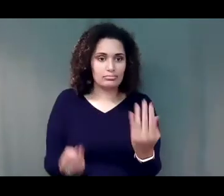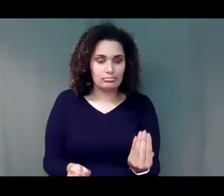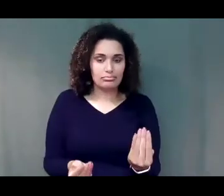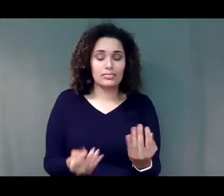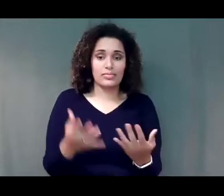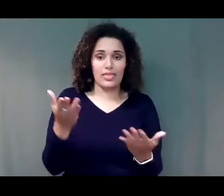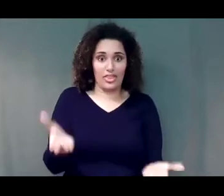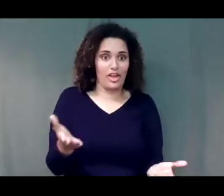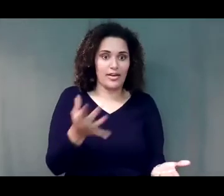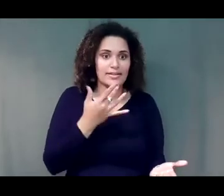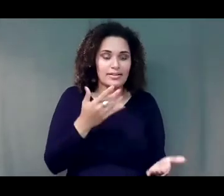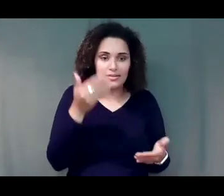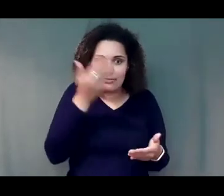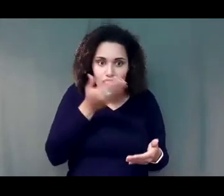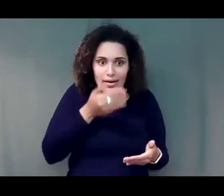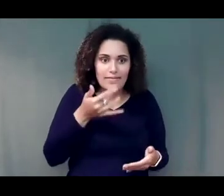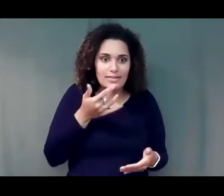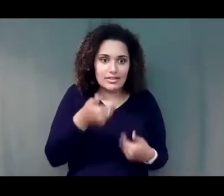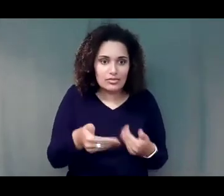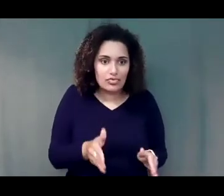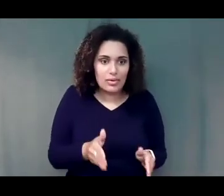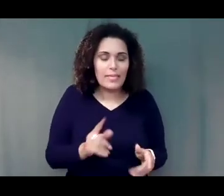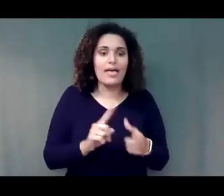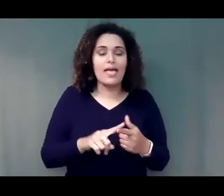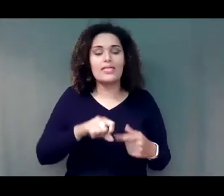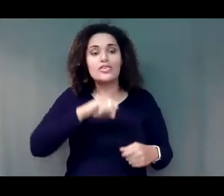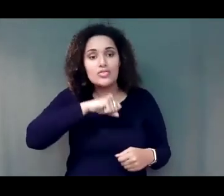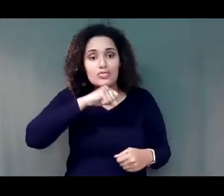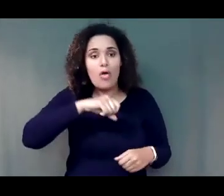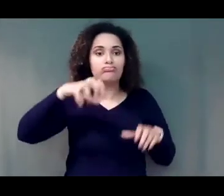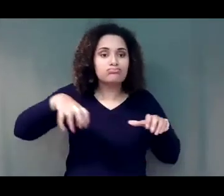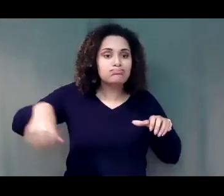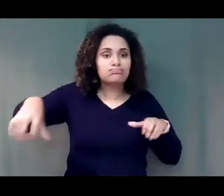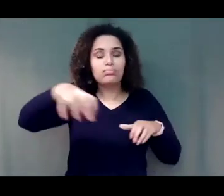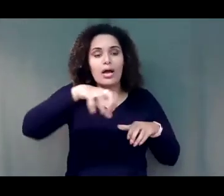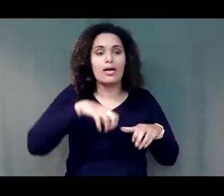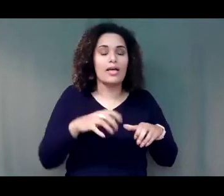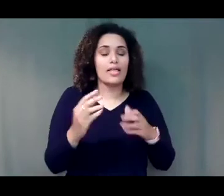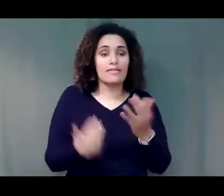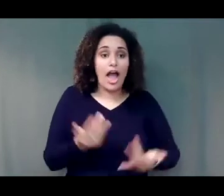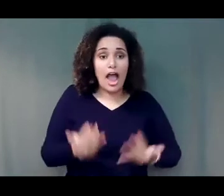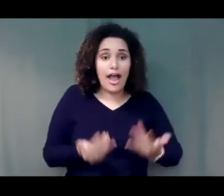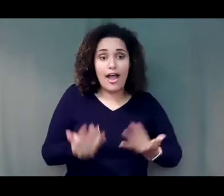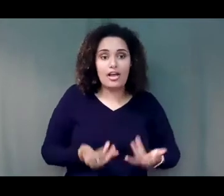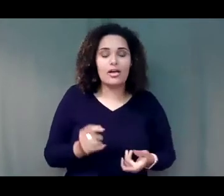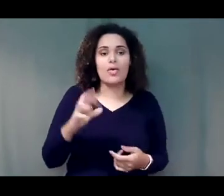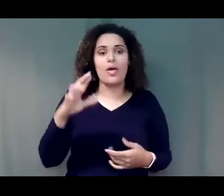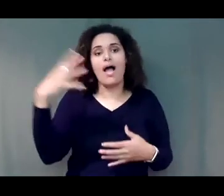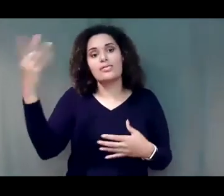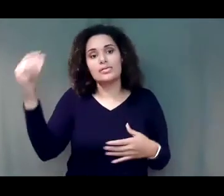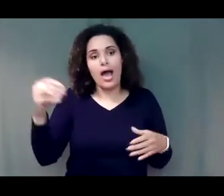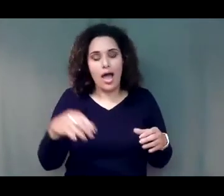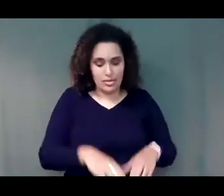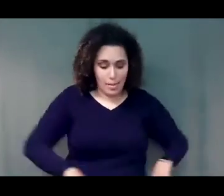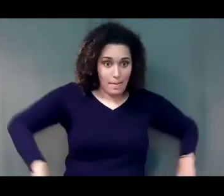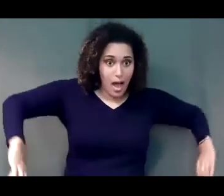tasting room. So, and then the stonework you see around the fireplace or around the outside of the building along the bottom or